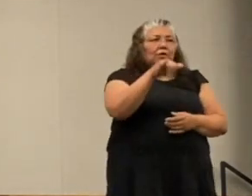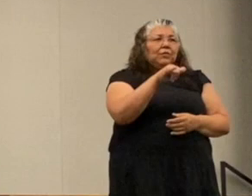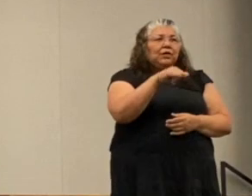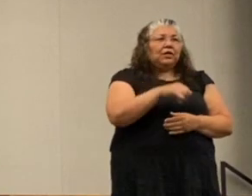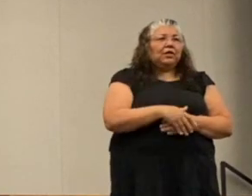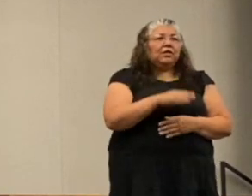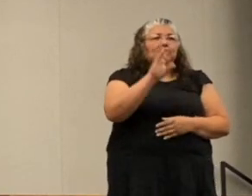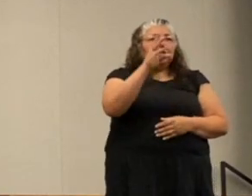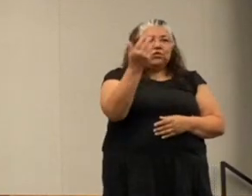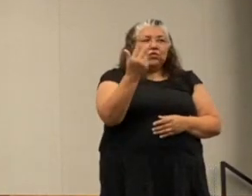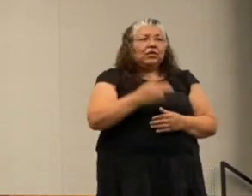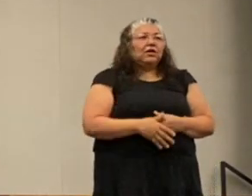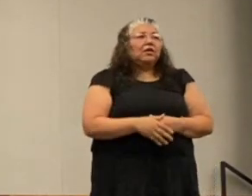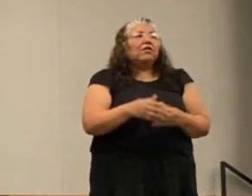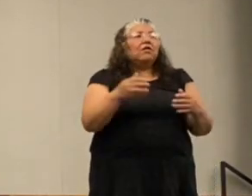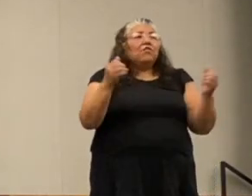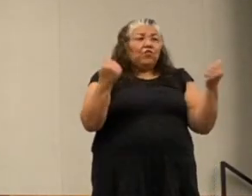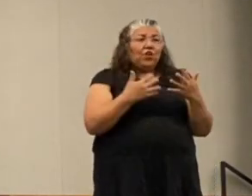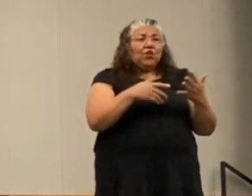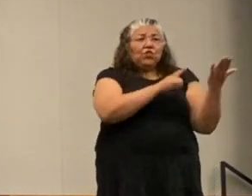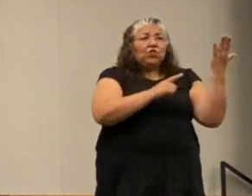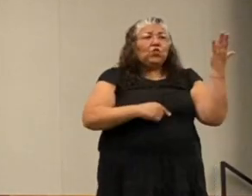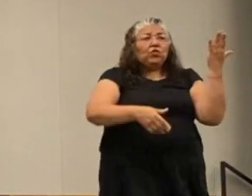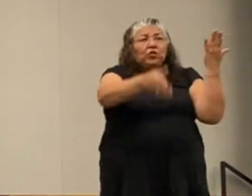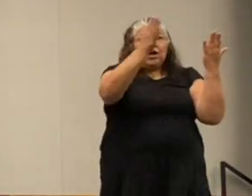It says this, fear the Lord your God and what?